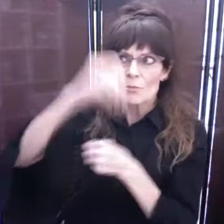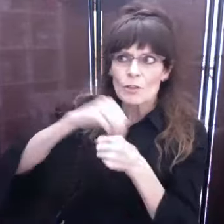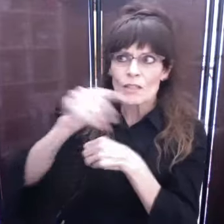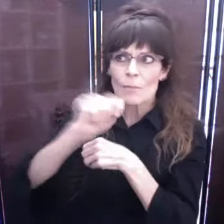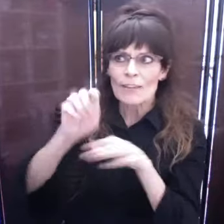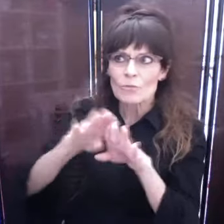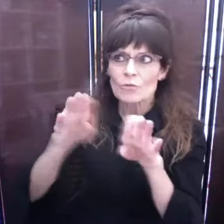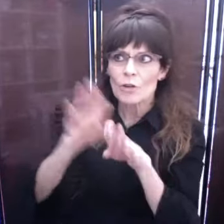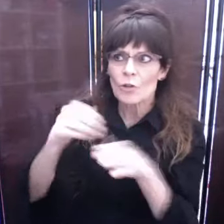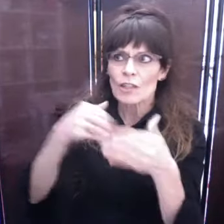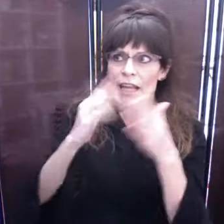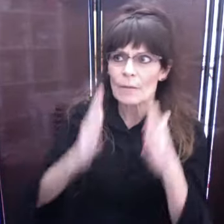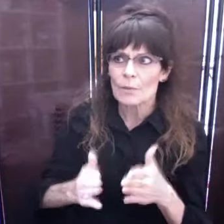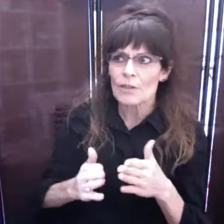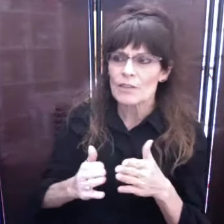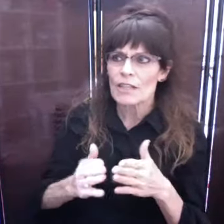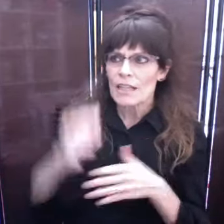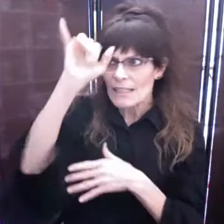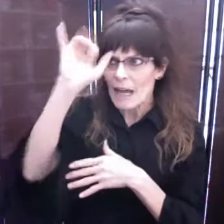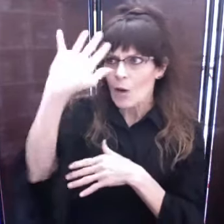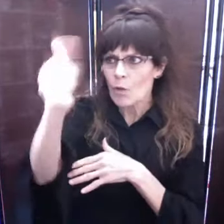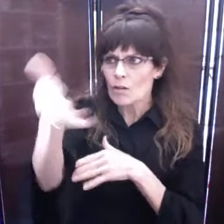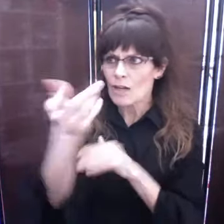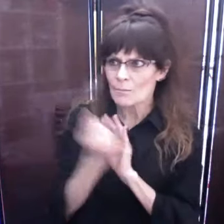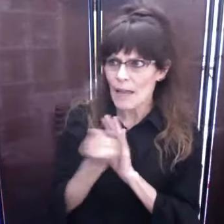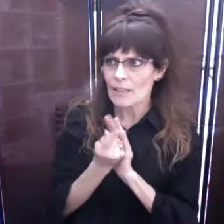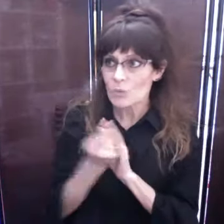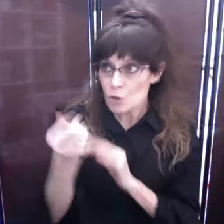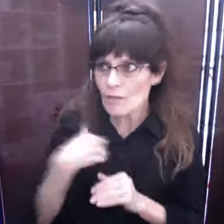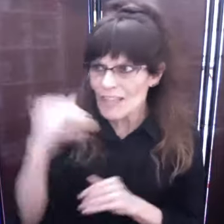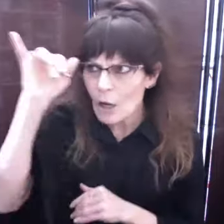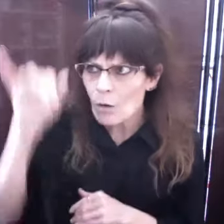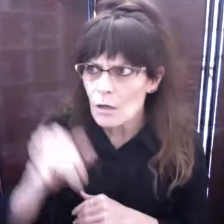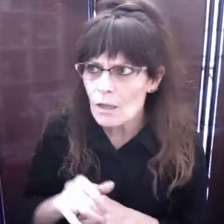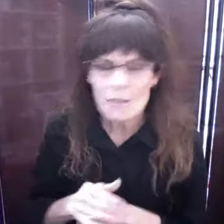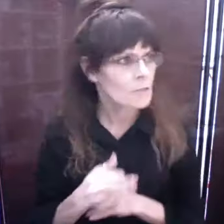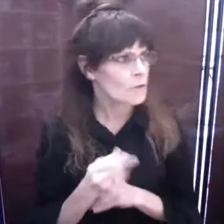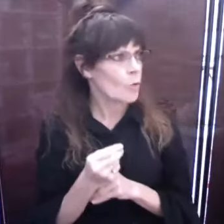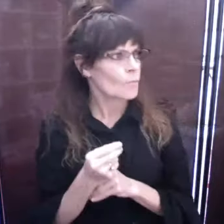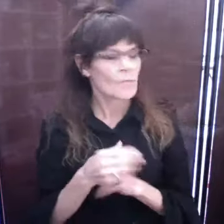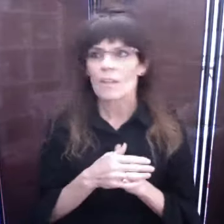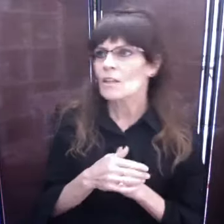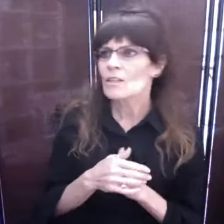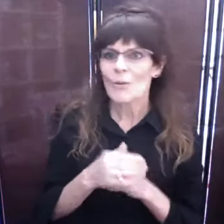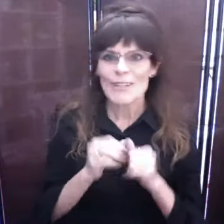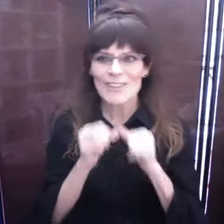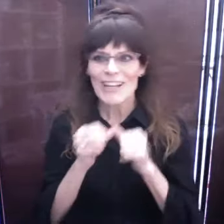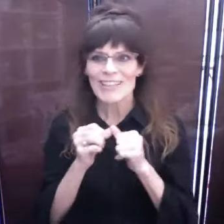your neighbor's cattle will come back if his cattle are alive. Your neighbor got any cattle? The kid says, no. We go on like this. He says, so let me ask